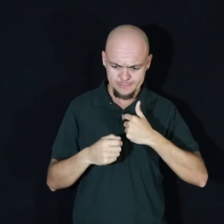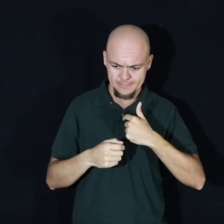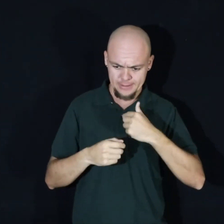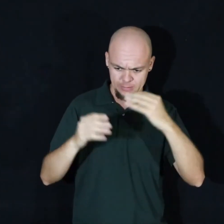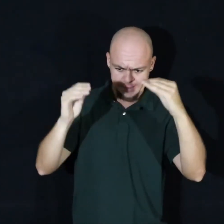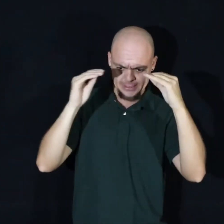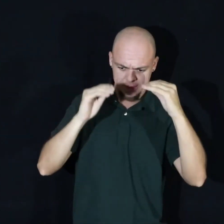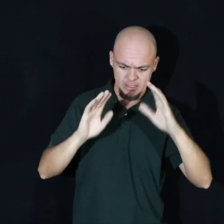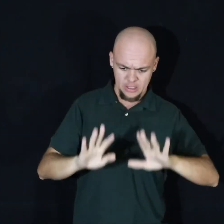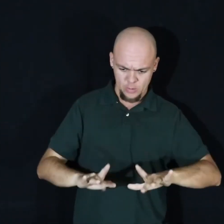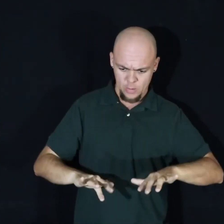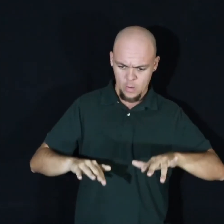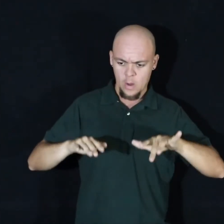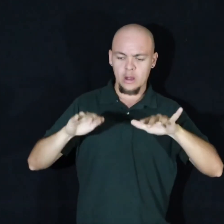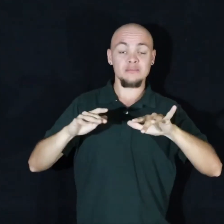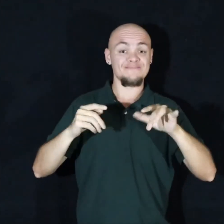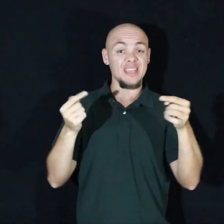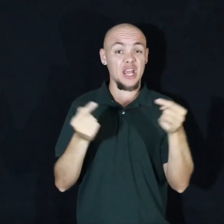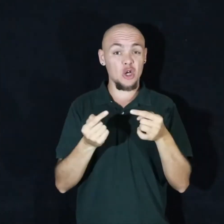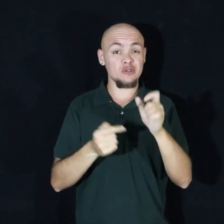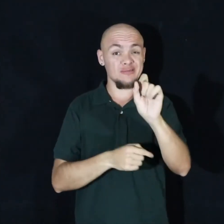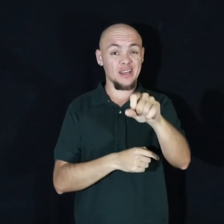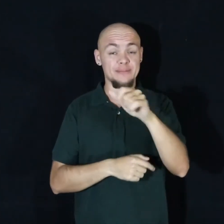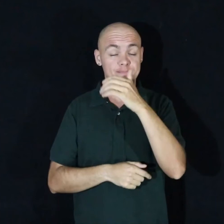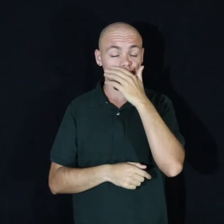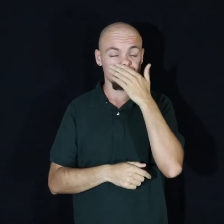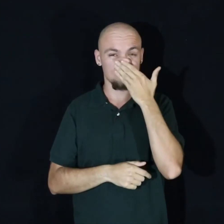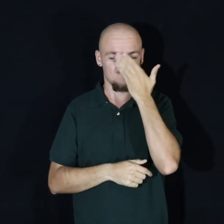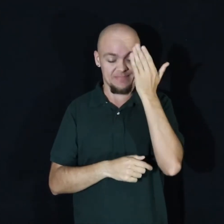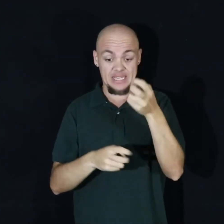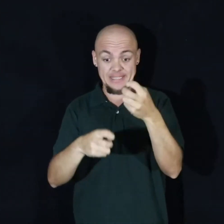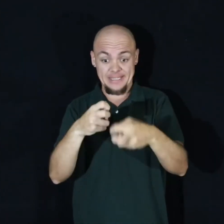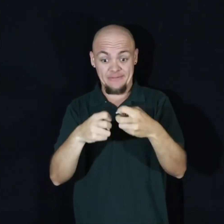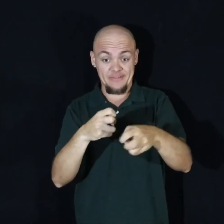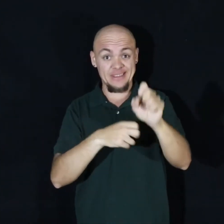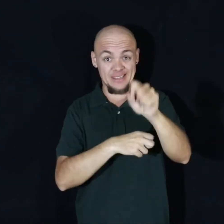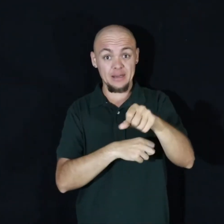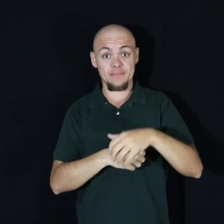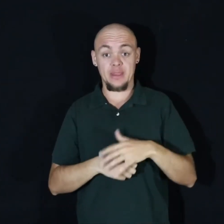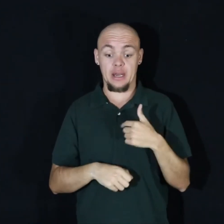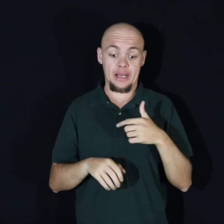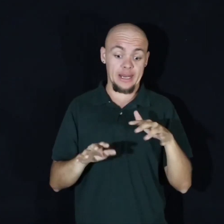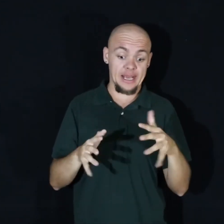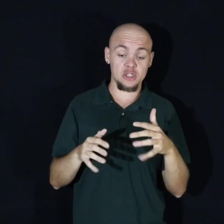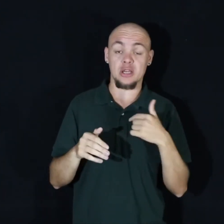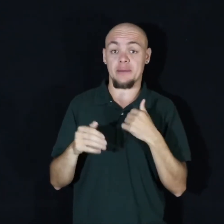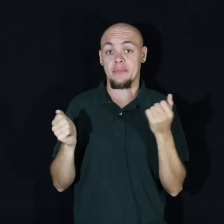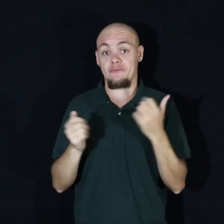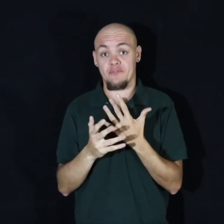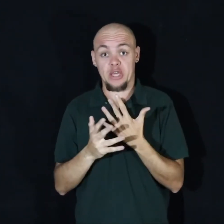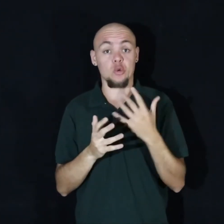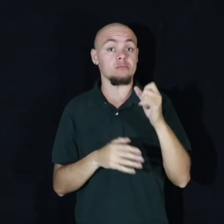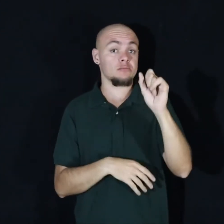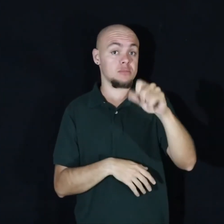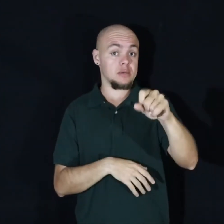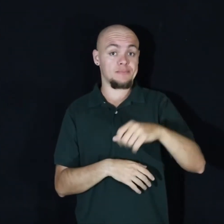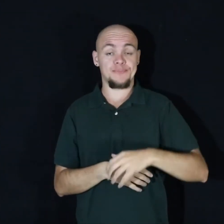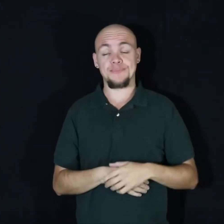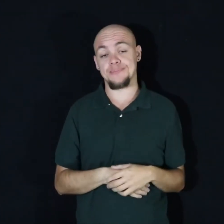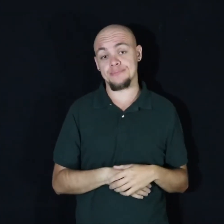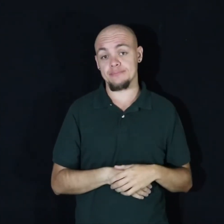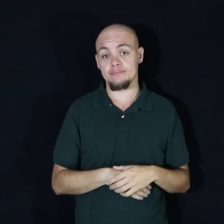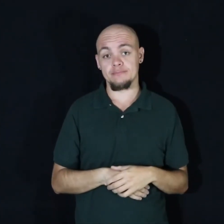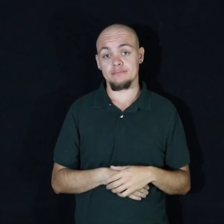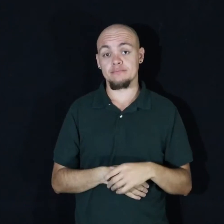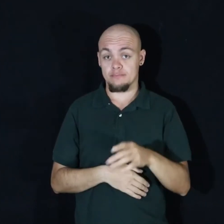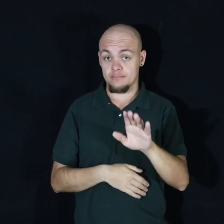to question what I was taught as a child is painful. And it's difficult. And I get anxious and I get